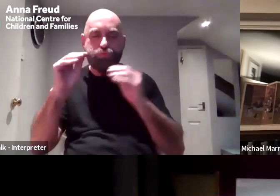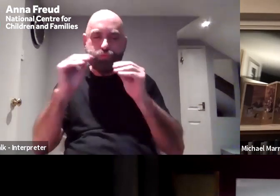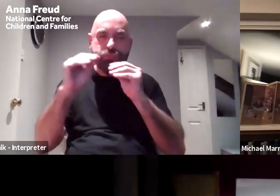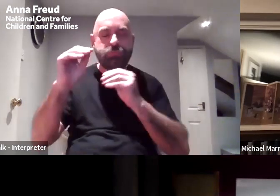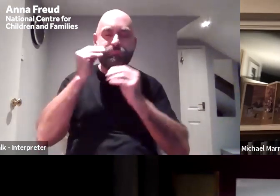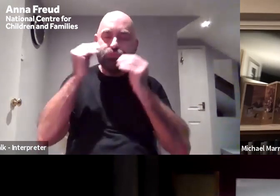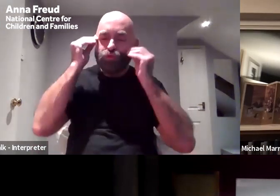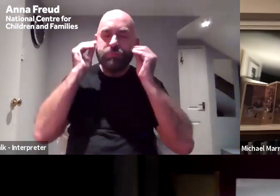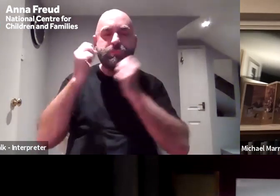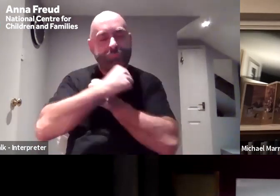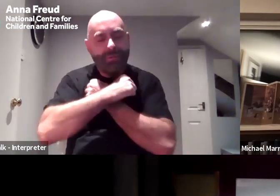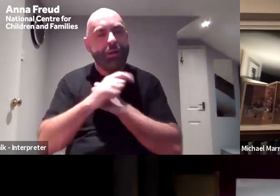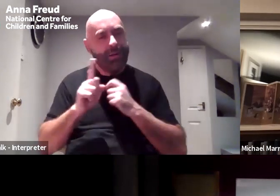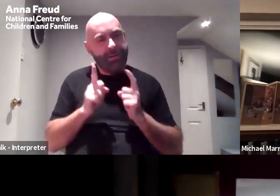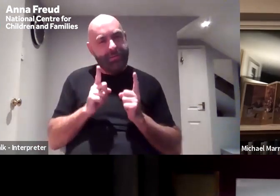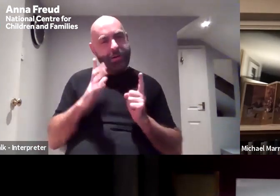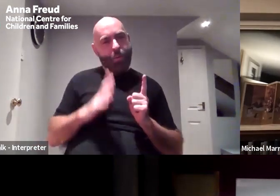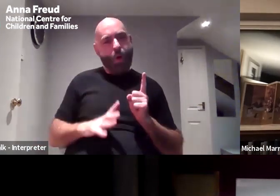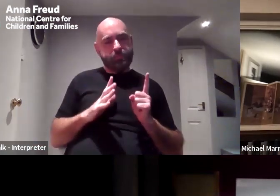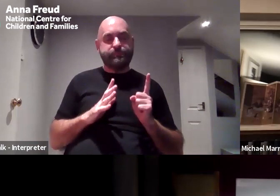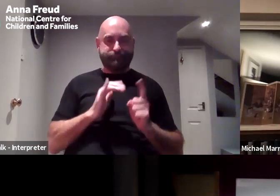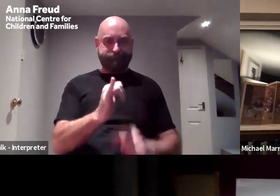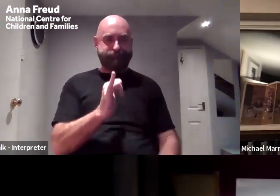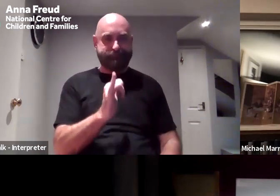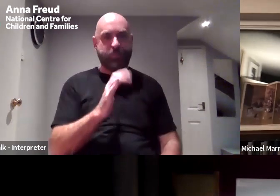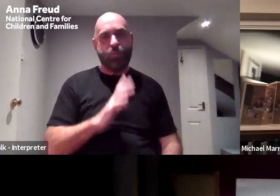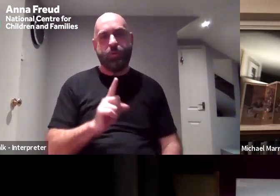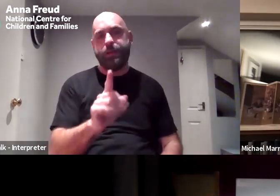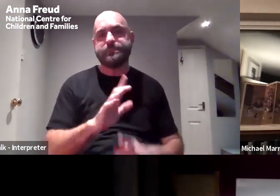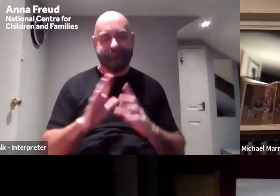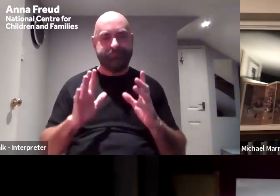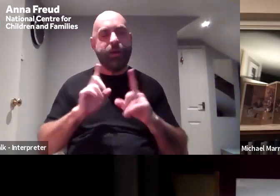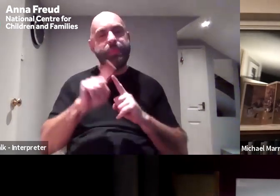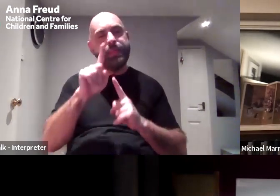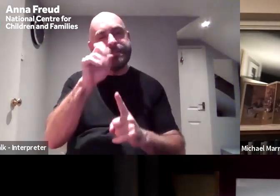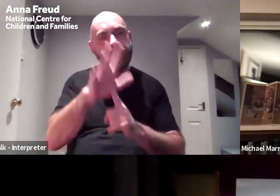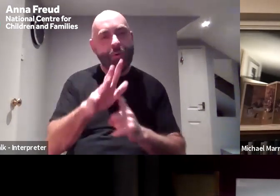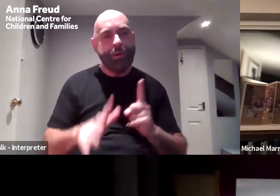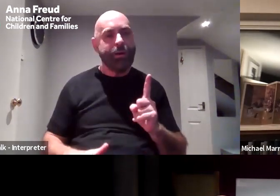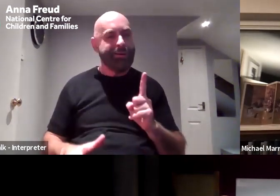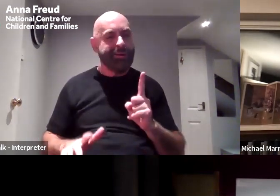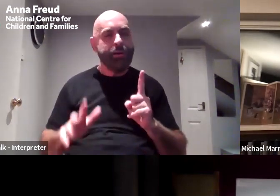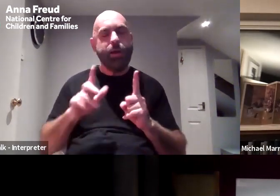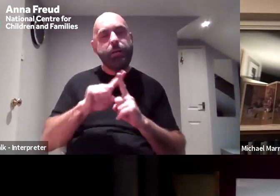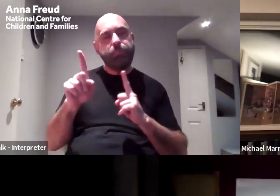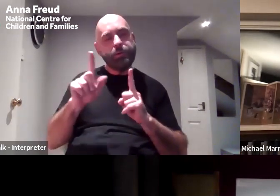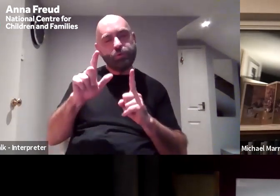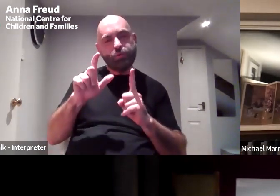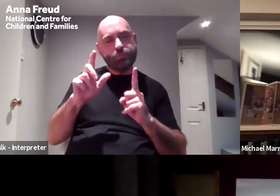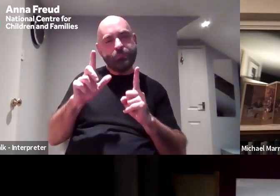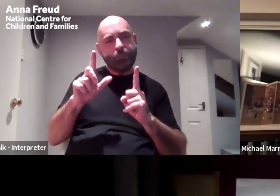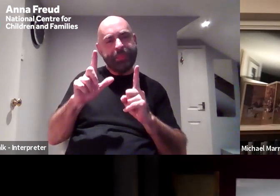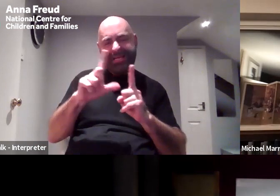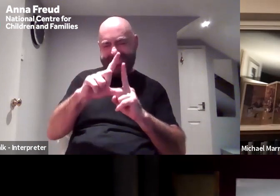and goodness knows what. And I'm sure at some point that's important. Doing things digitally